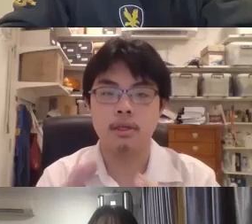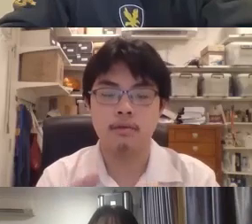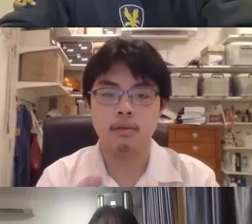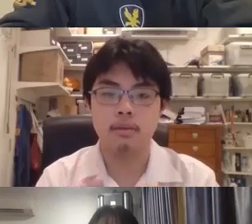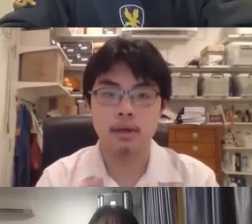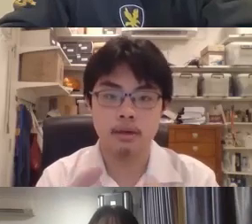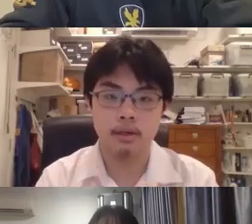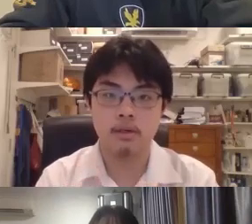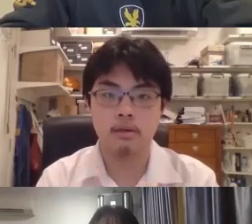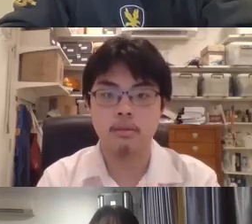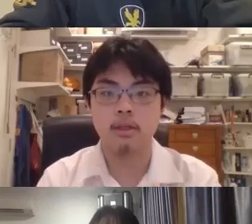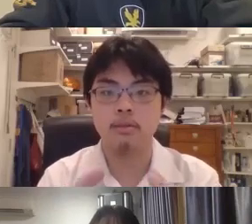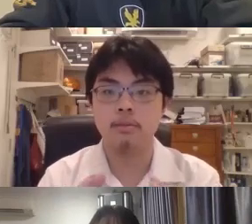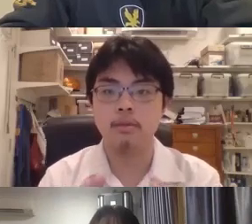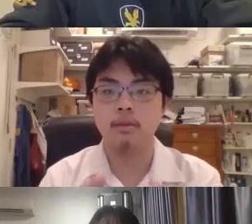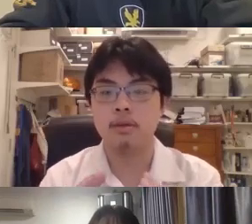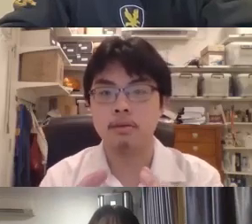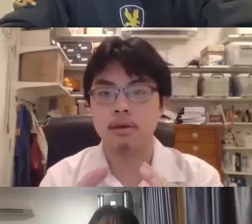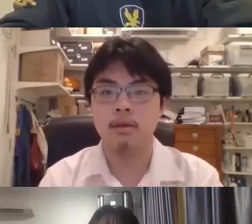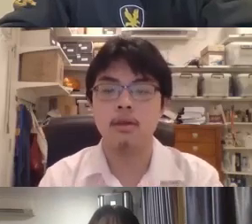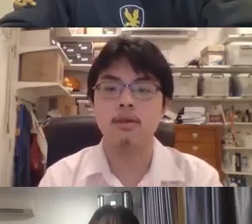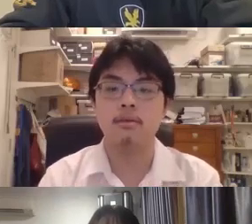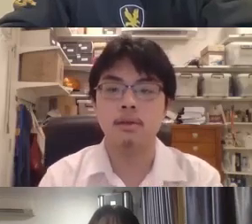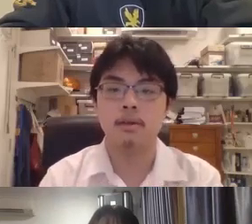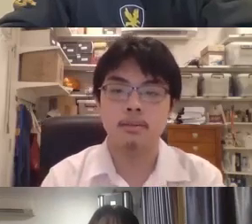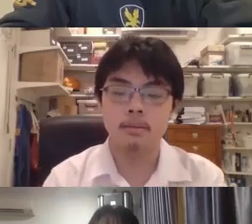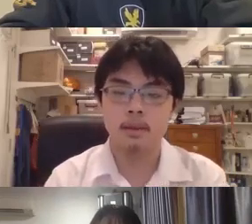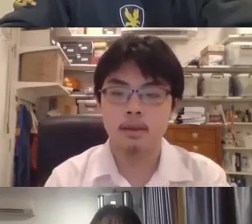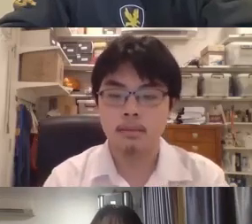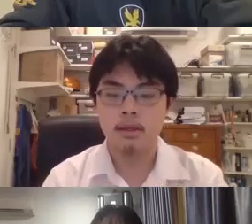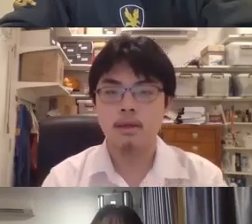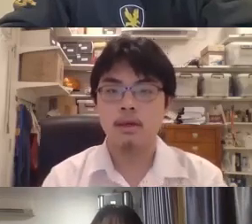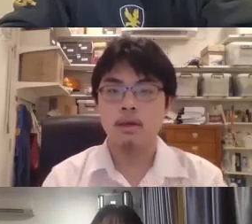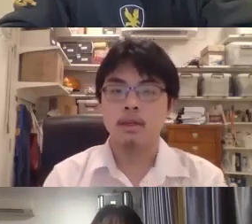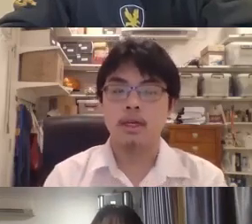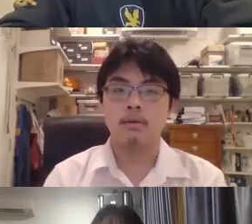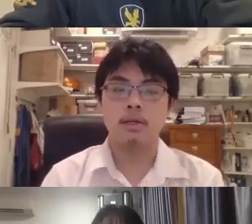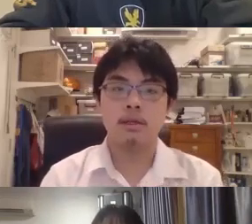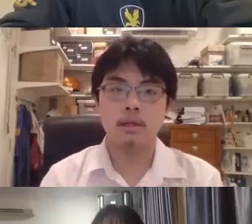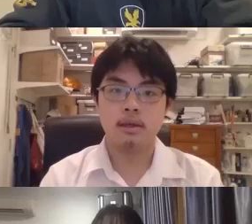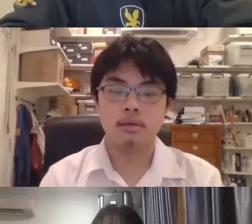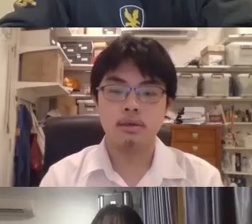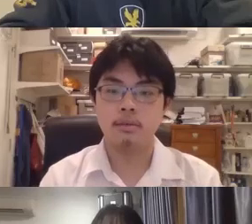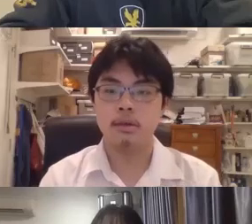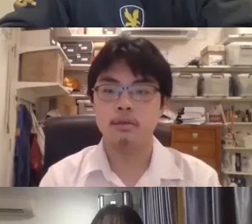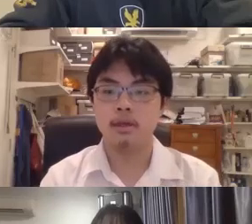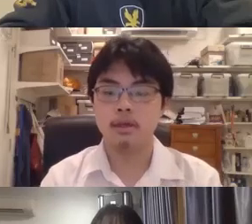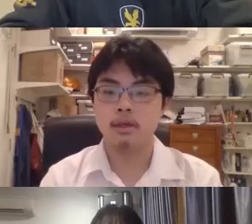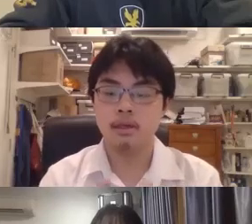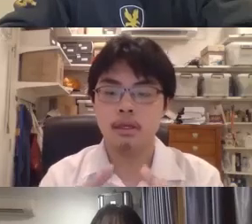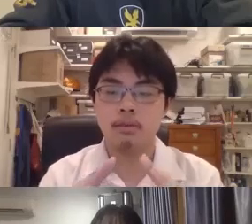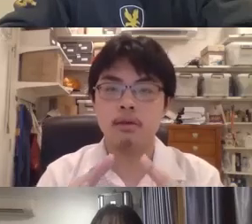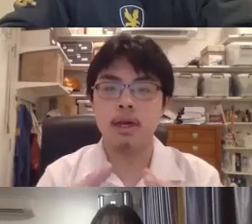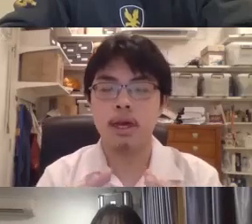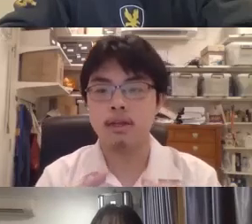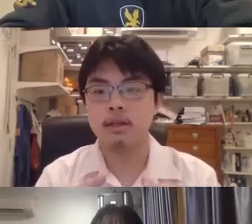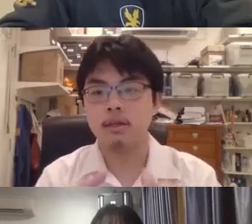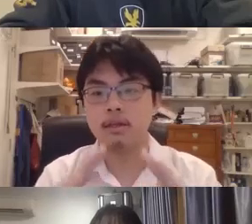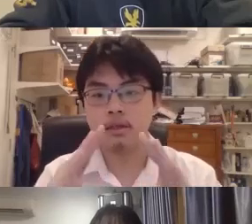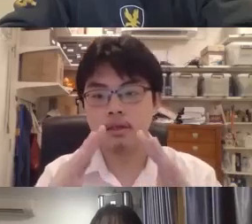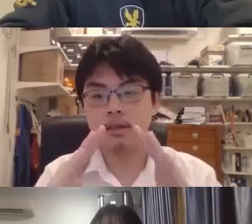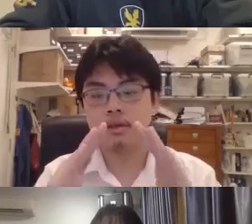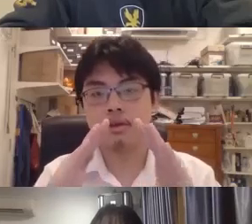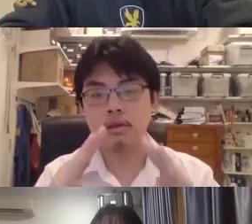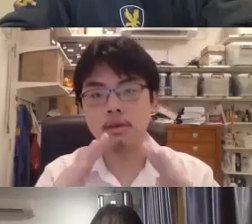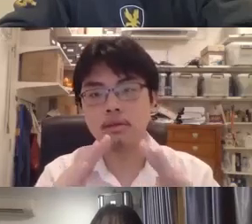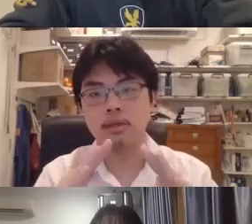and this will allow yourself to be better understood by the people that you are communicating with. Now, another thing you should be doing is keeping